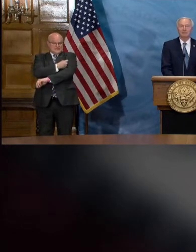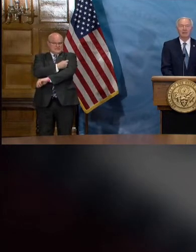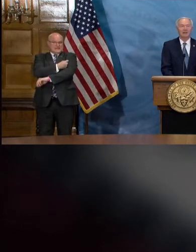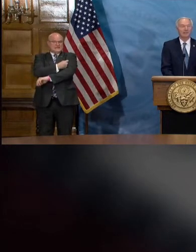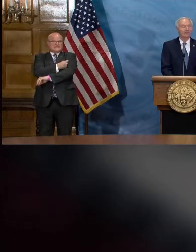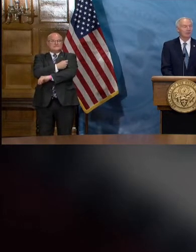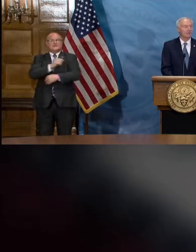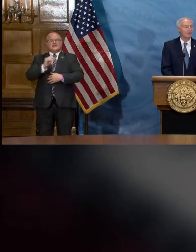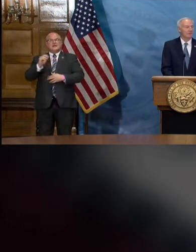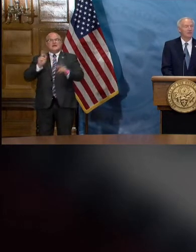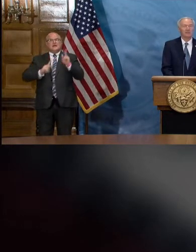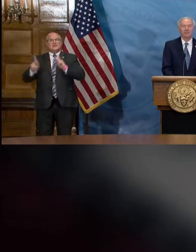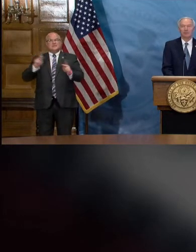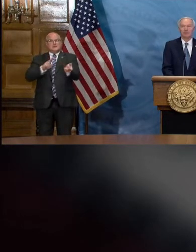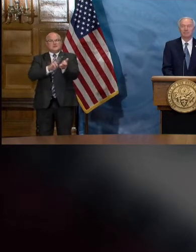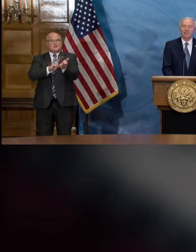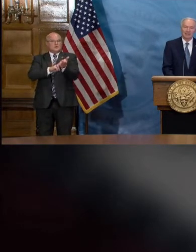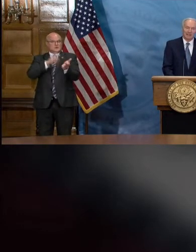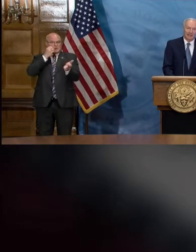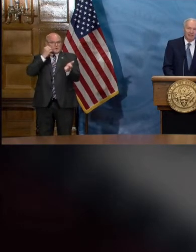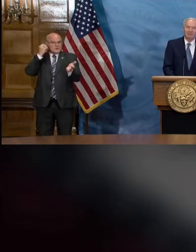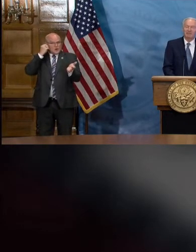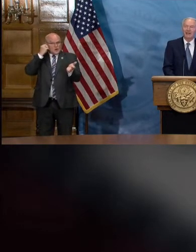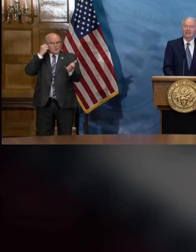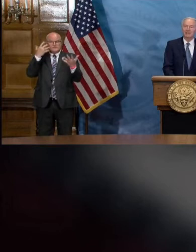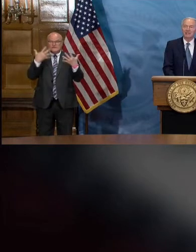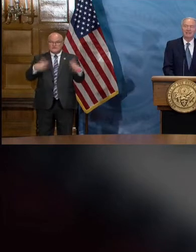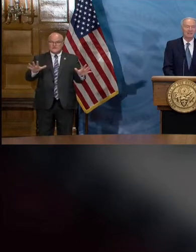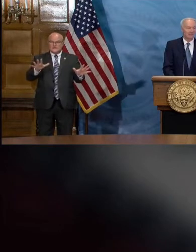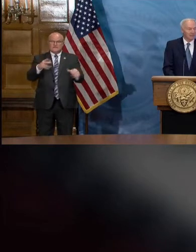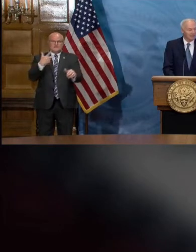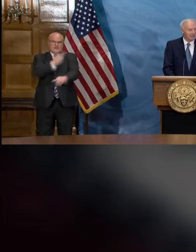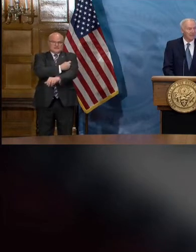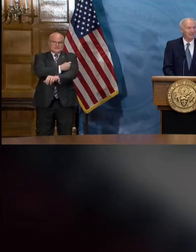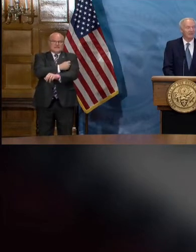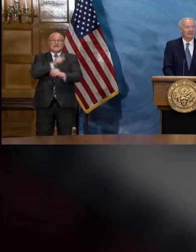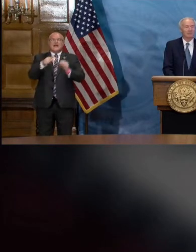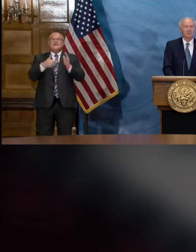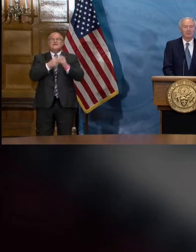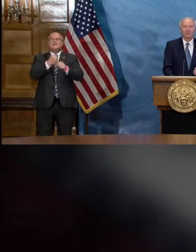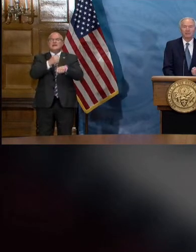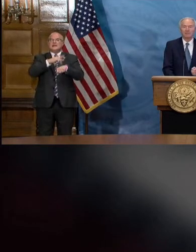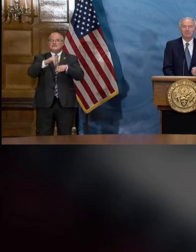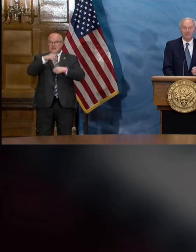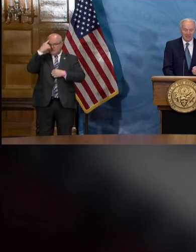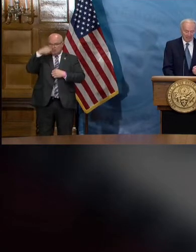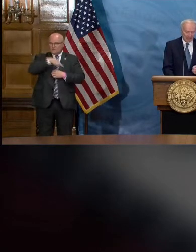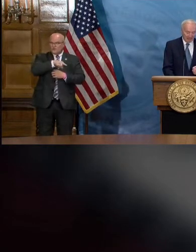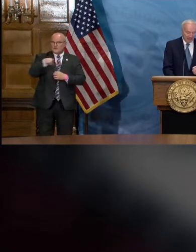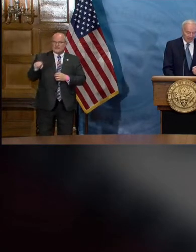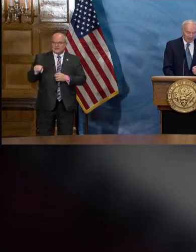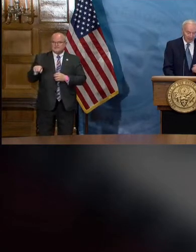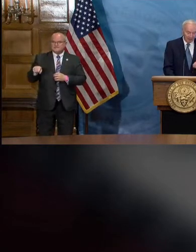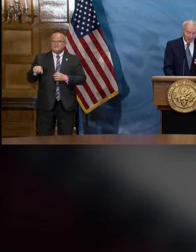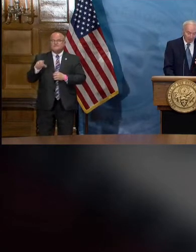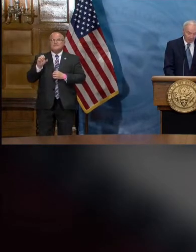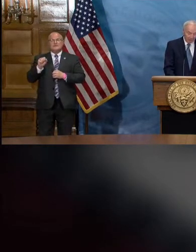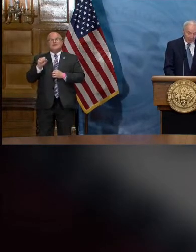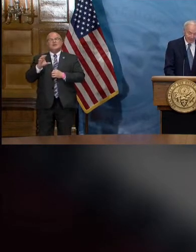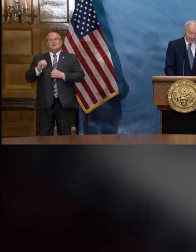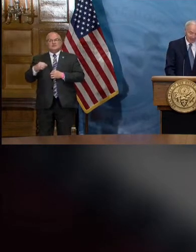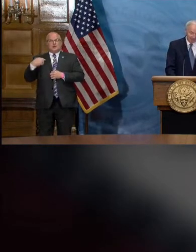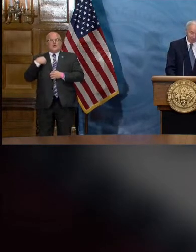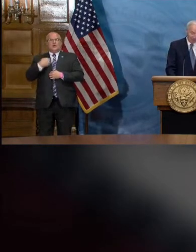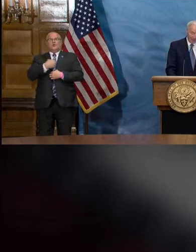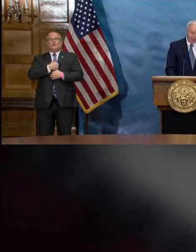vaccinated. Those in the nursing homes have been vaccinated, and these have been made available to them. And so we've